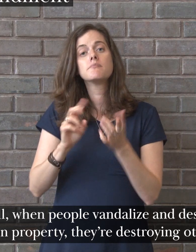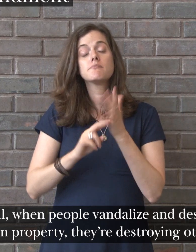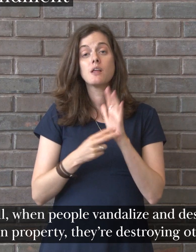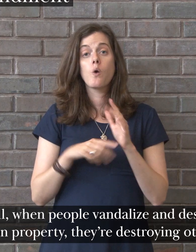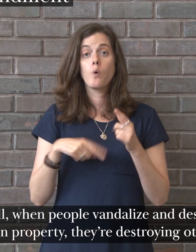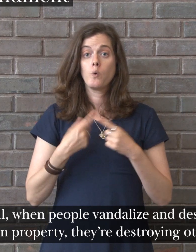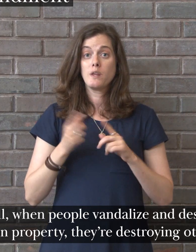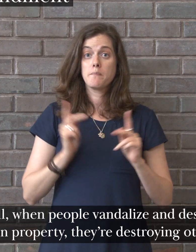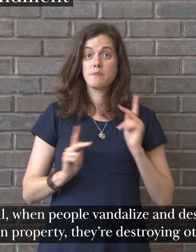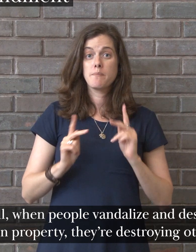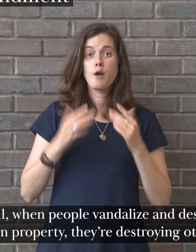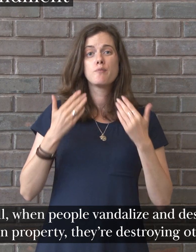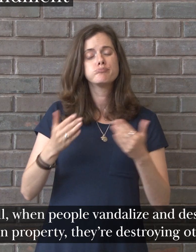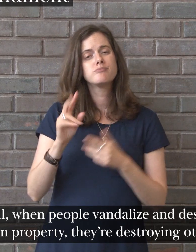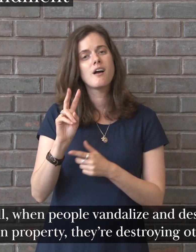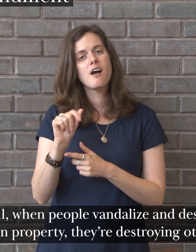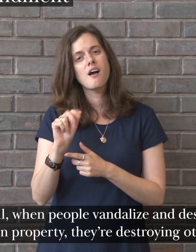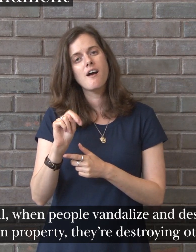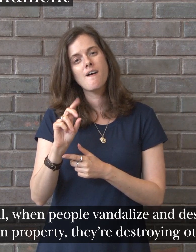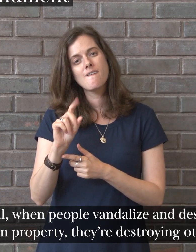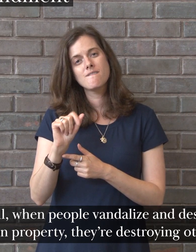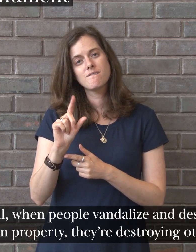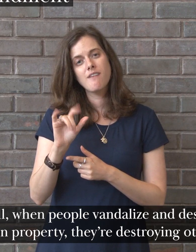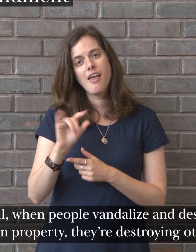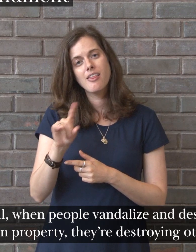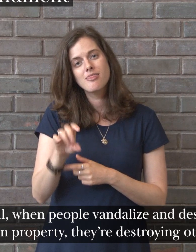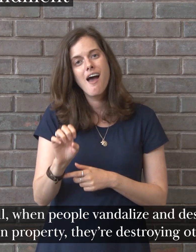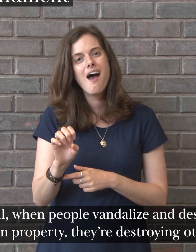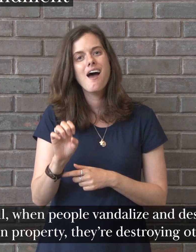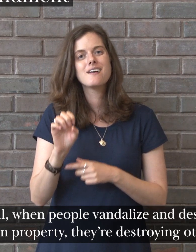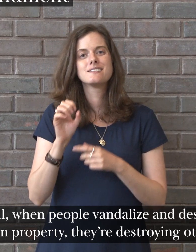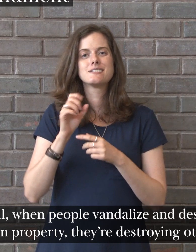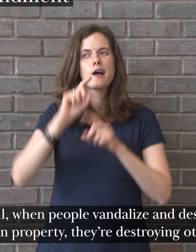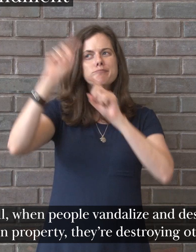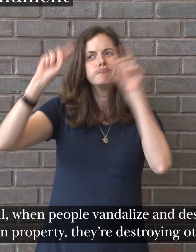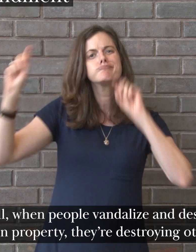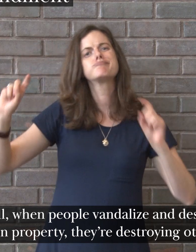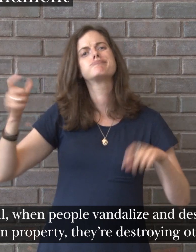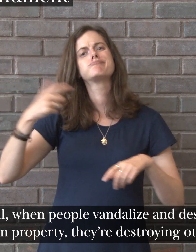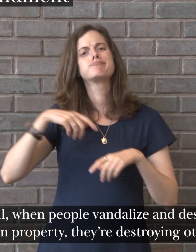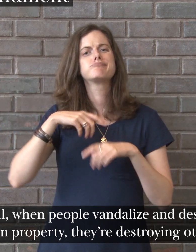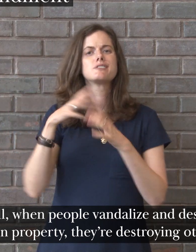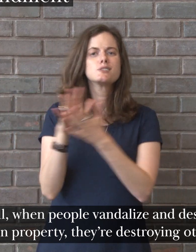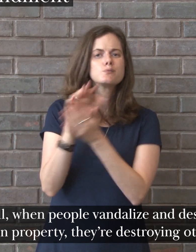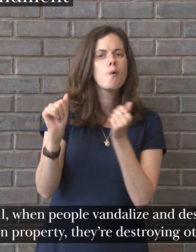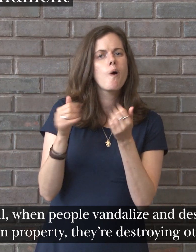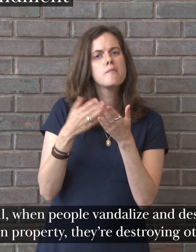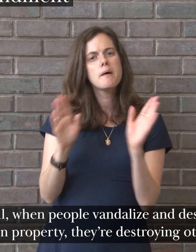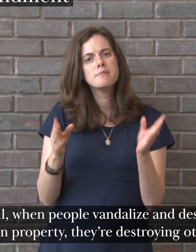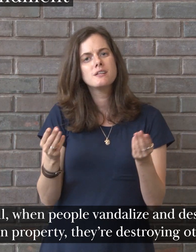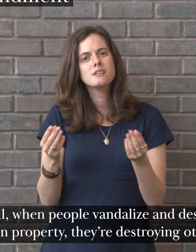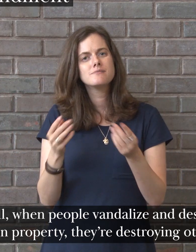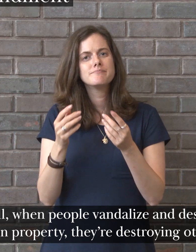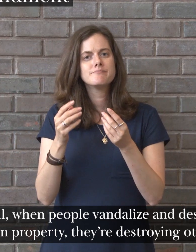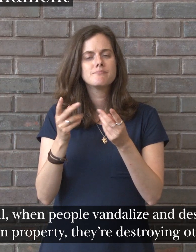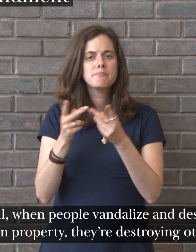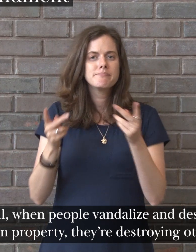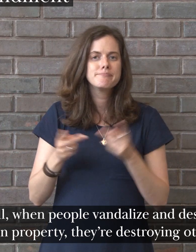vandalize and destroy public places and common property, they're destroying other